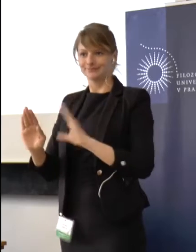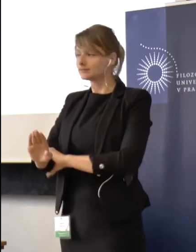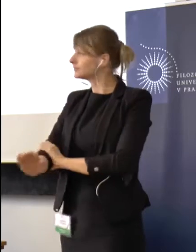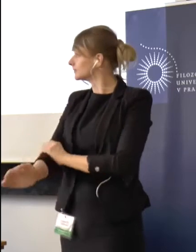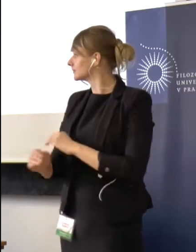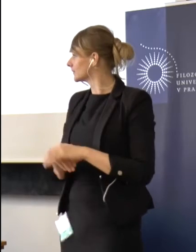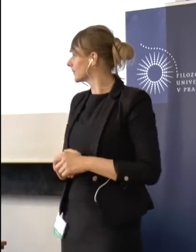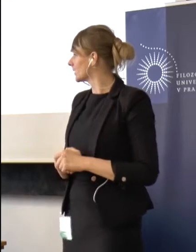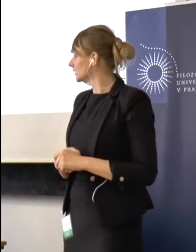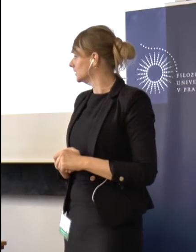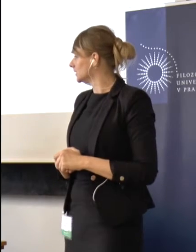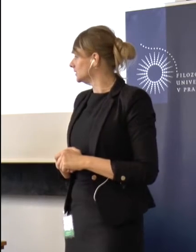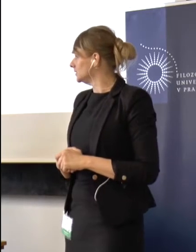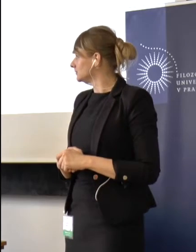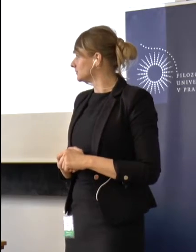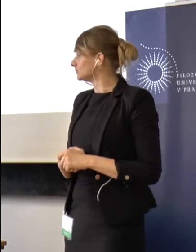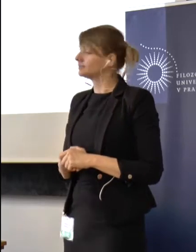if you want to say, inferior